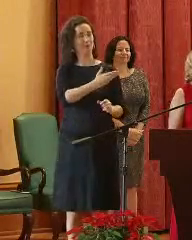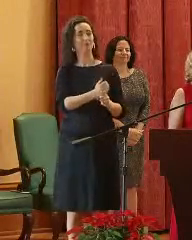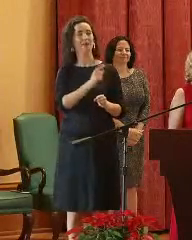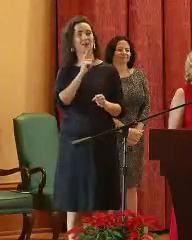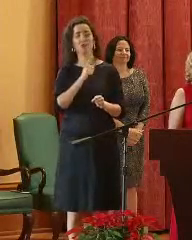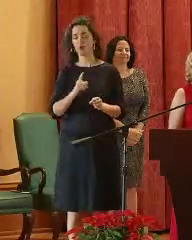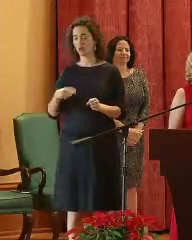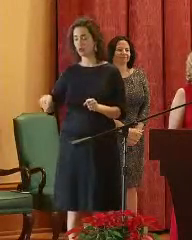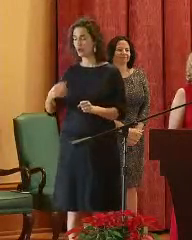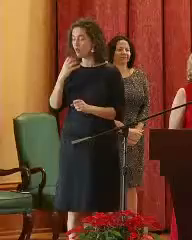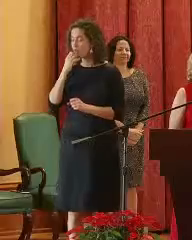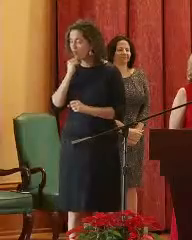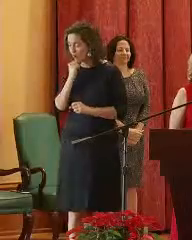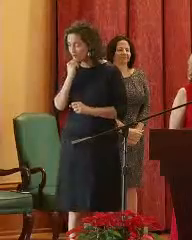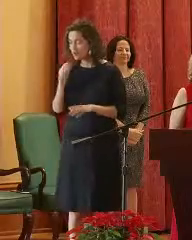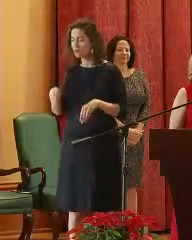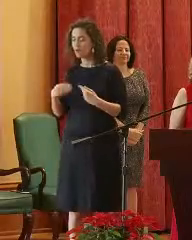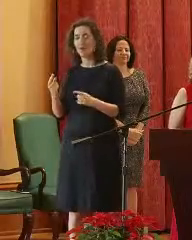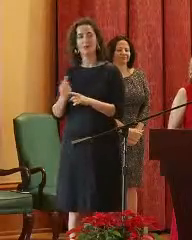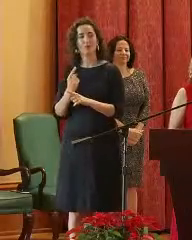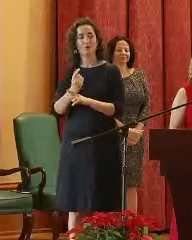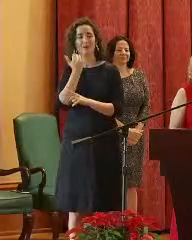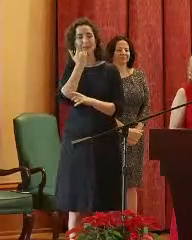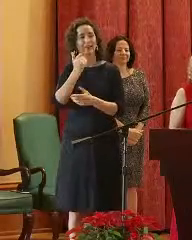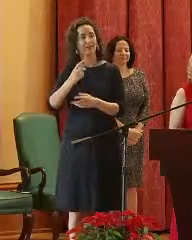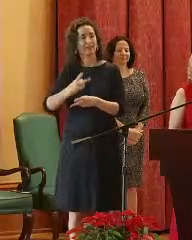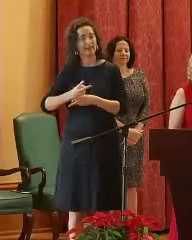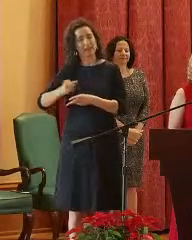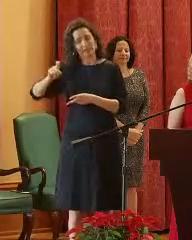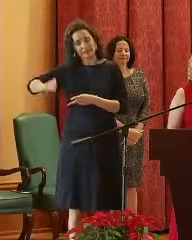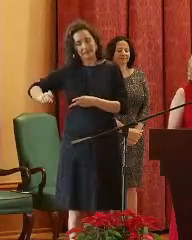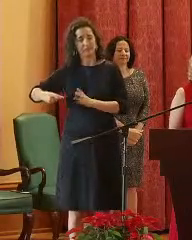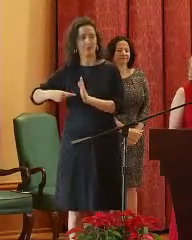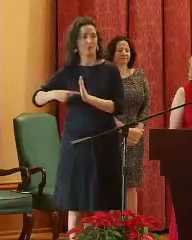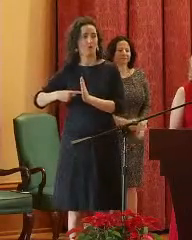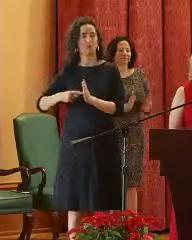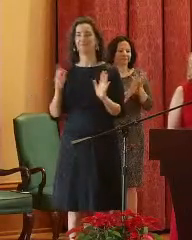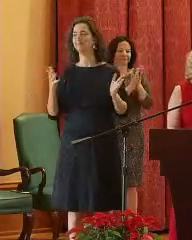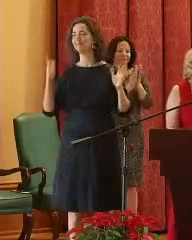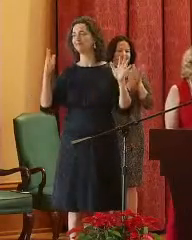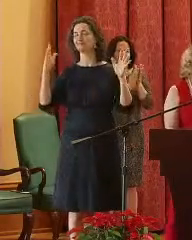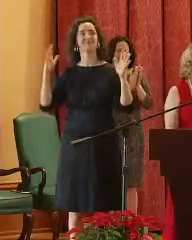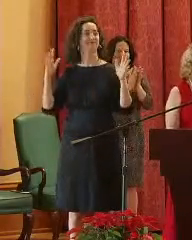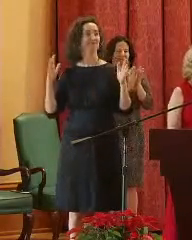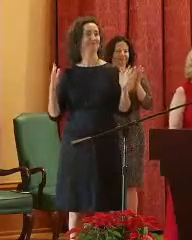our loved ones receive the dental care they need and deserve.